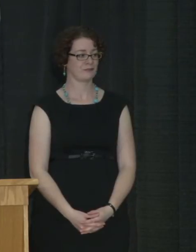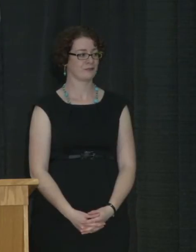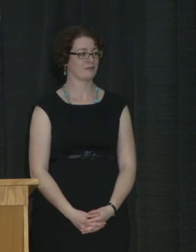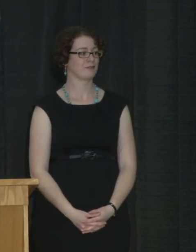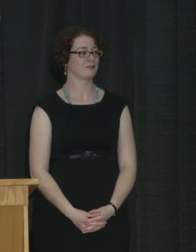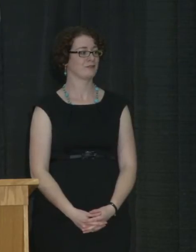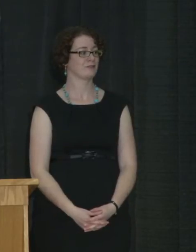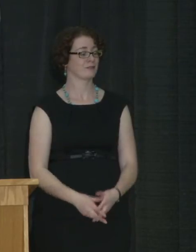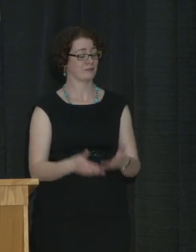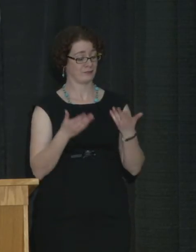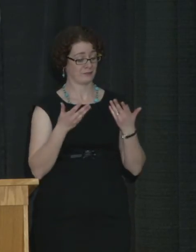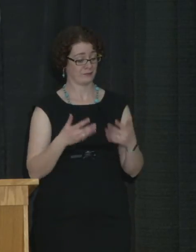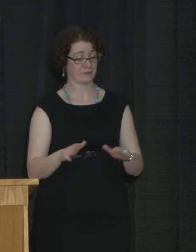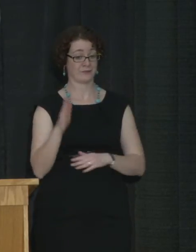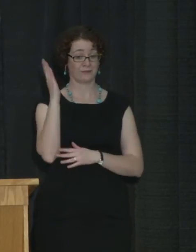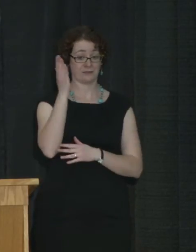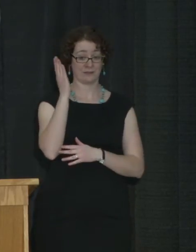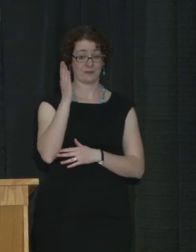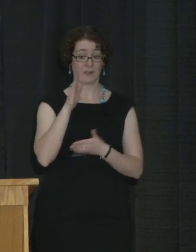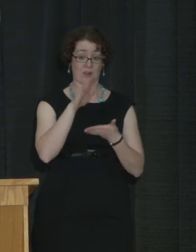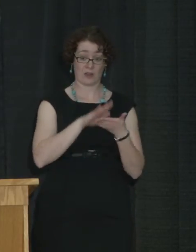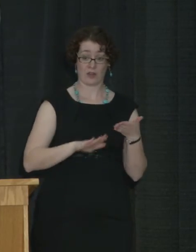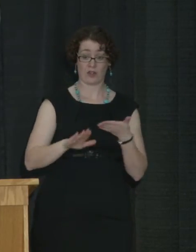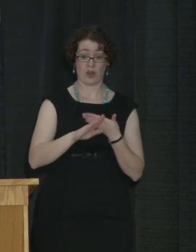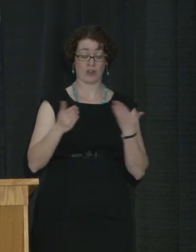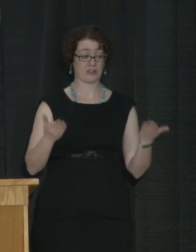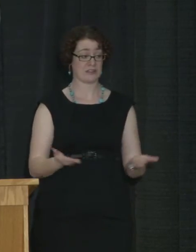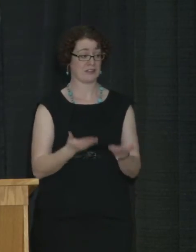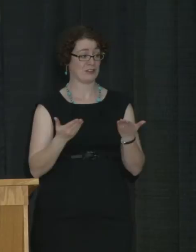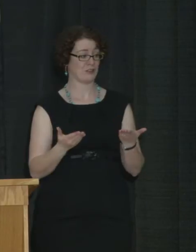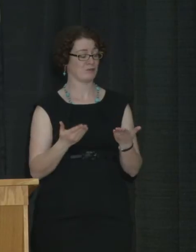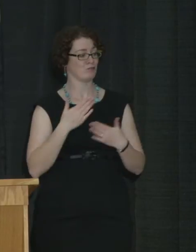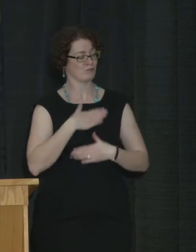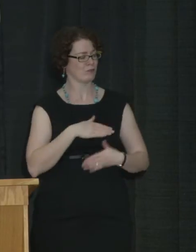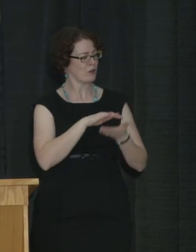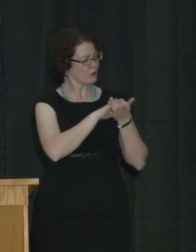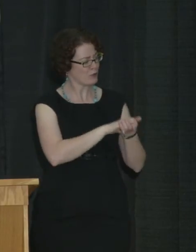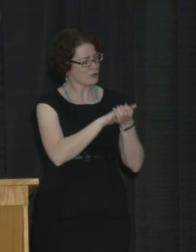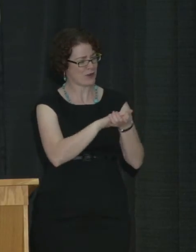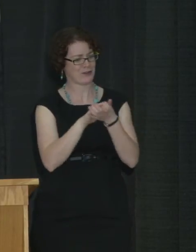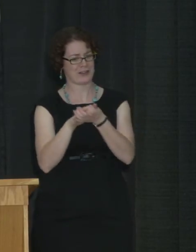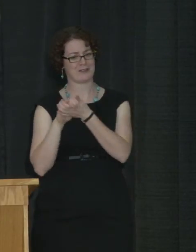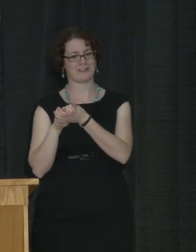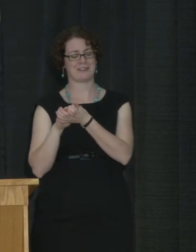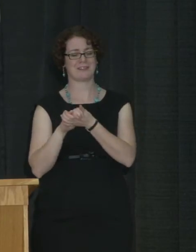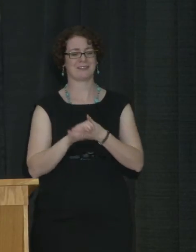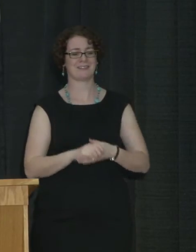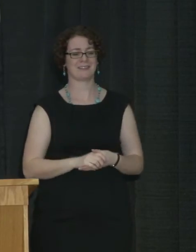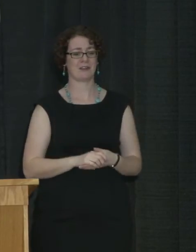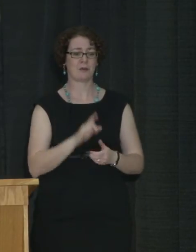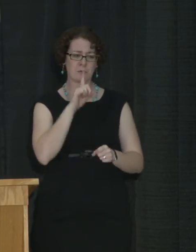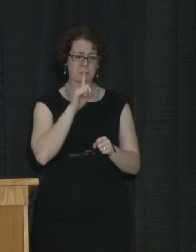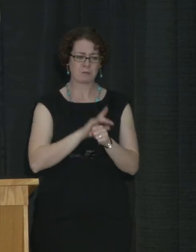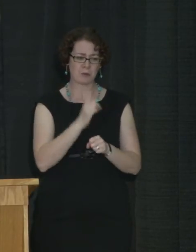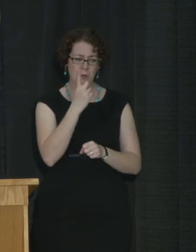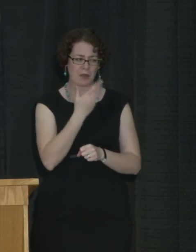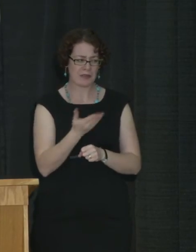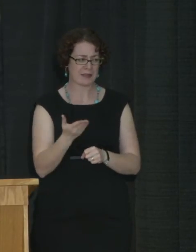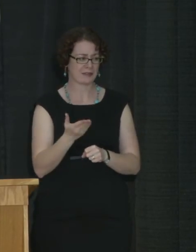In conclusion, on behalf of the entire college, it gives me great pleasure to say congratulations. And I want you to promise me one